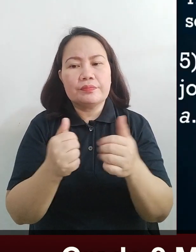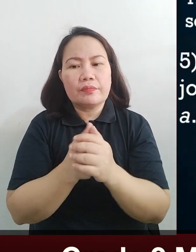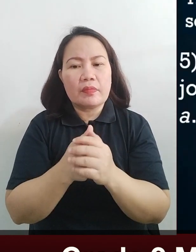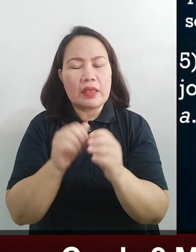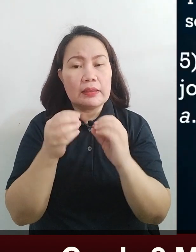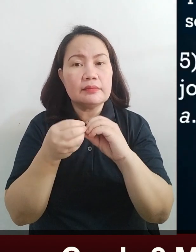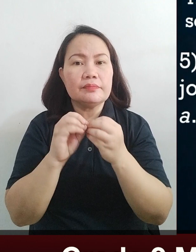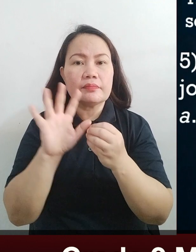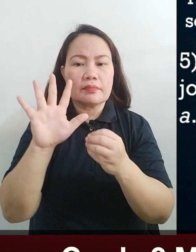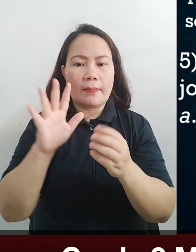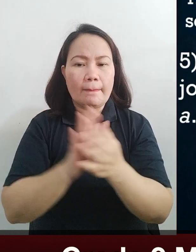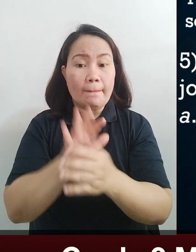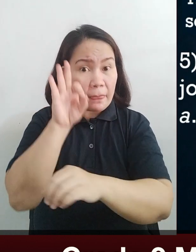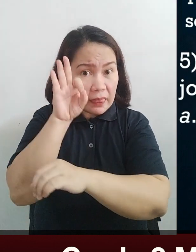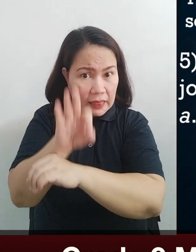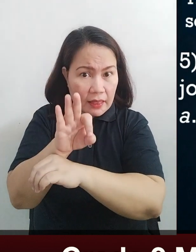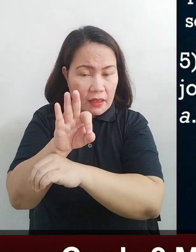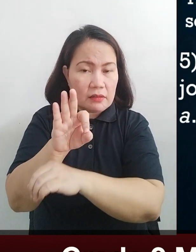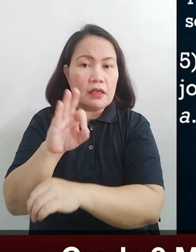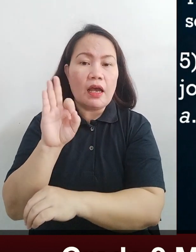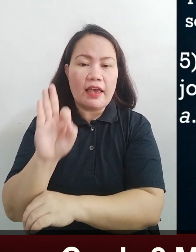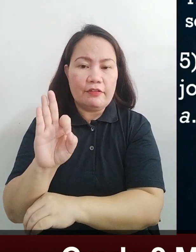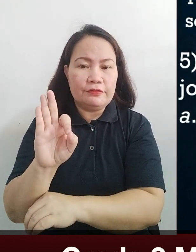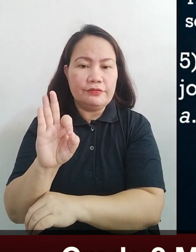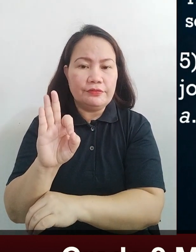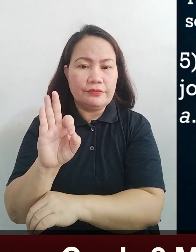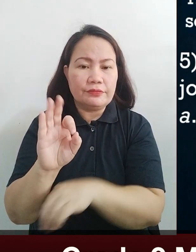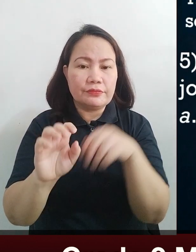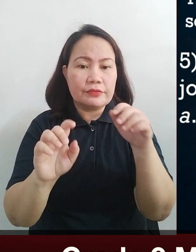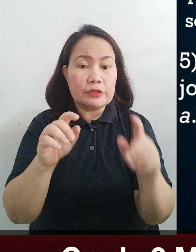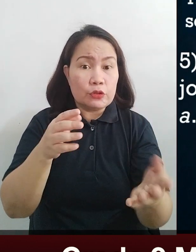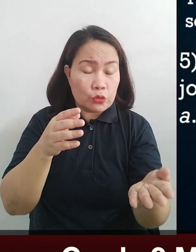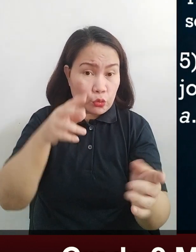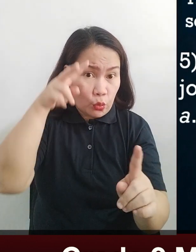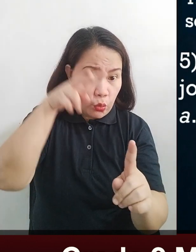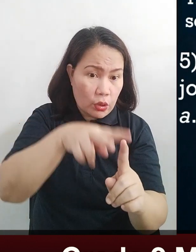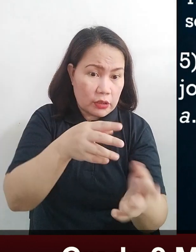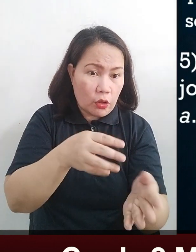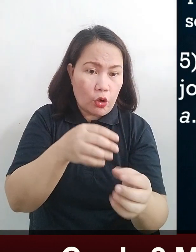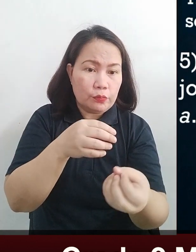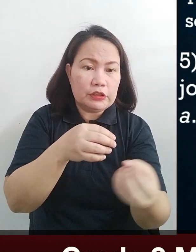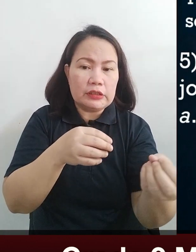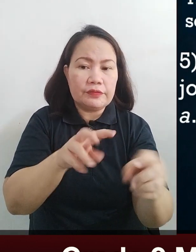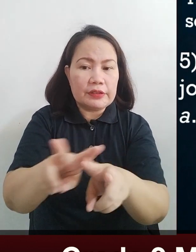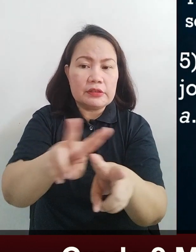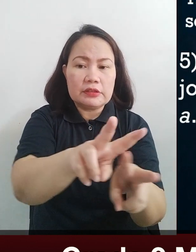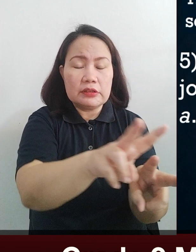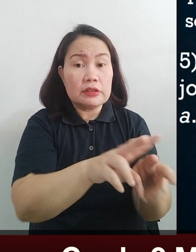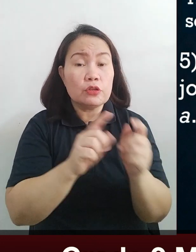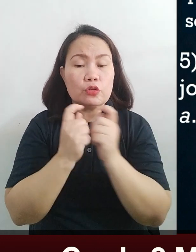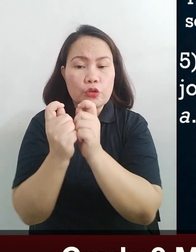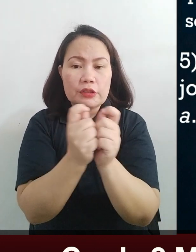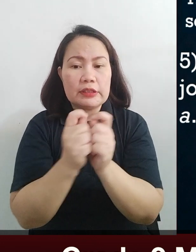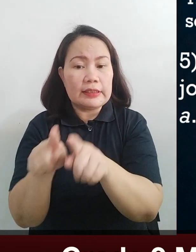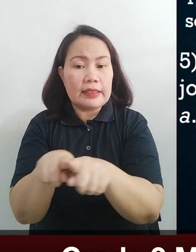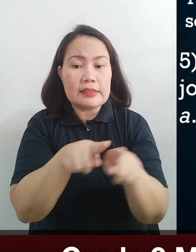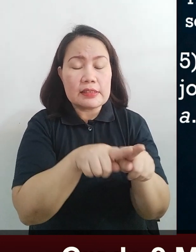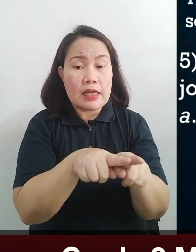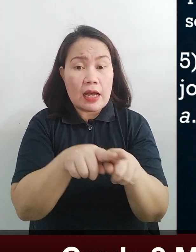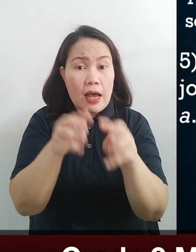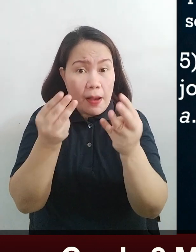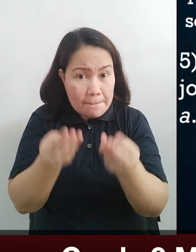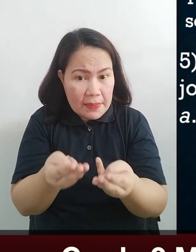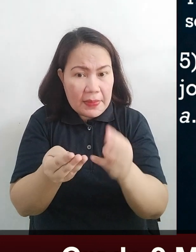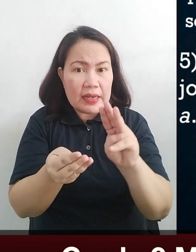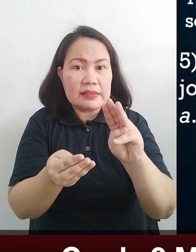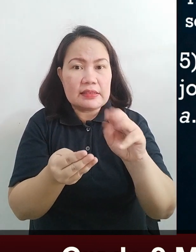Another, the force F applied to an object varies jointly as the mass M and